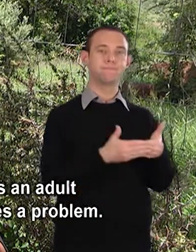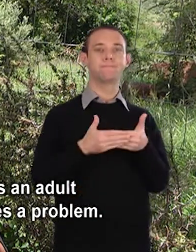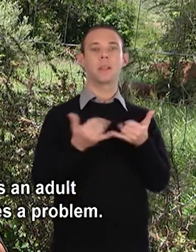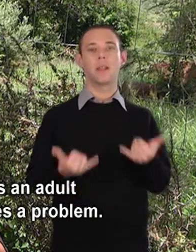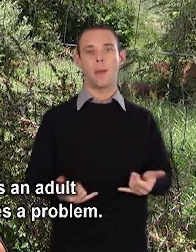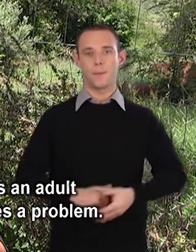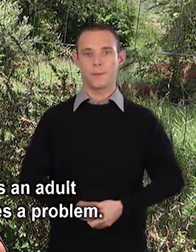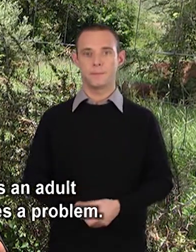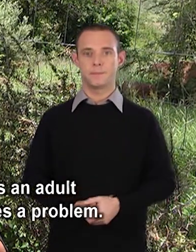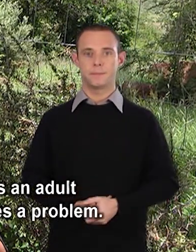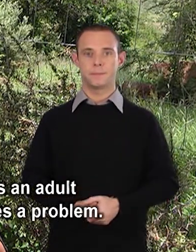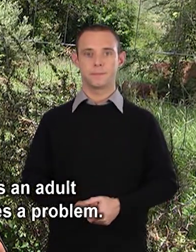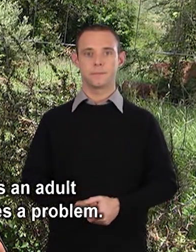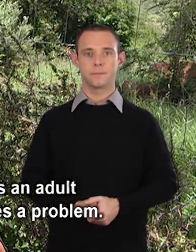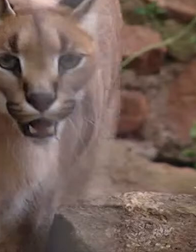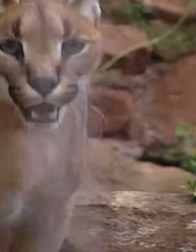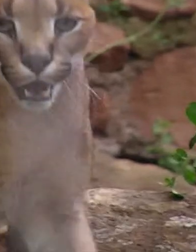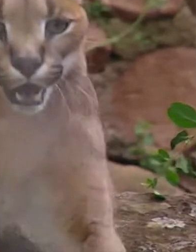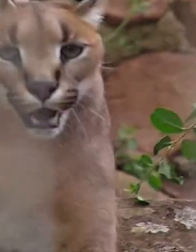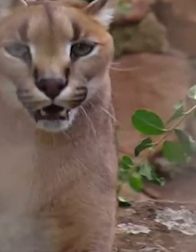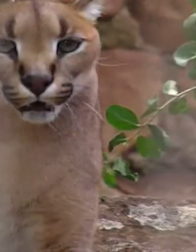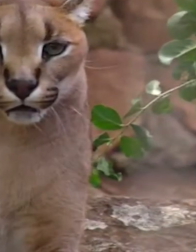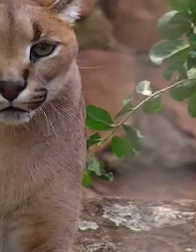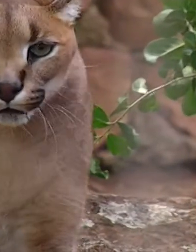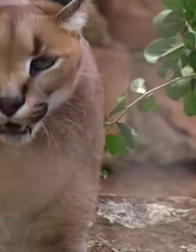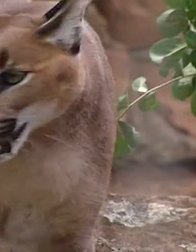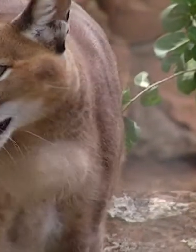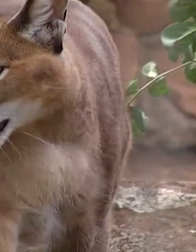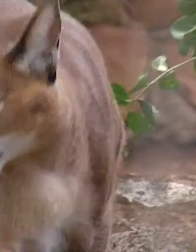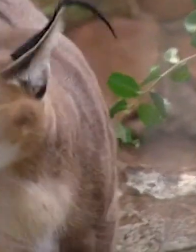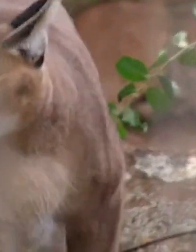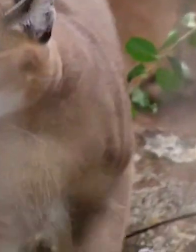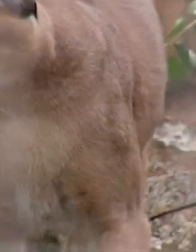eventually does become an adult and then it becomes a problem.